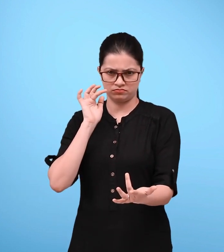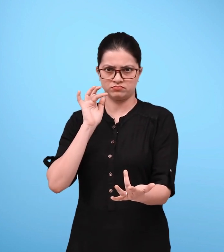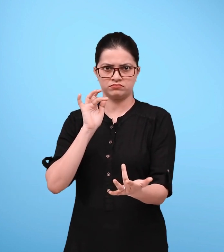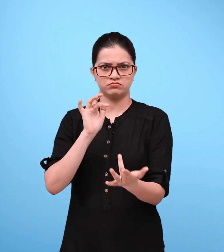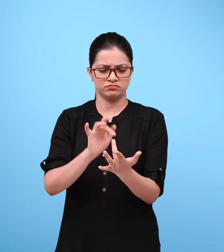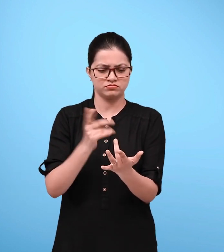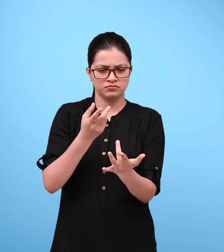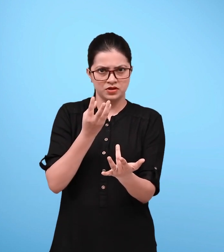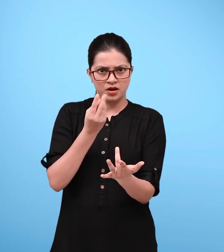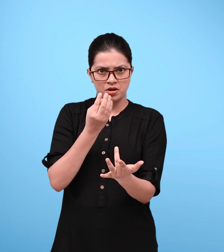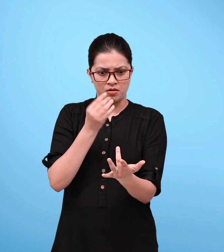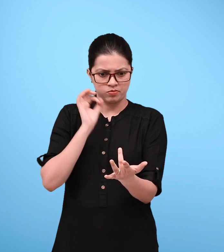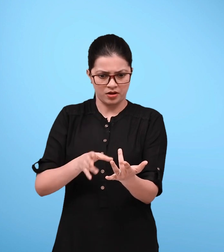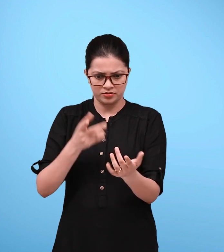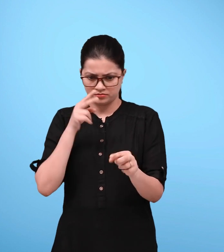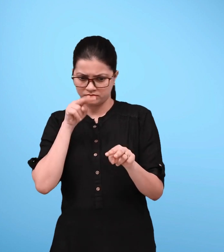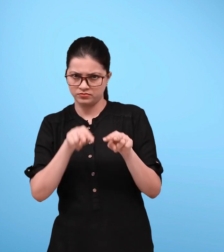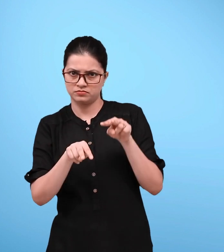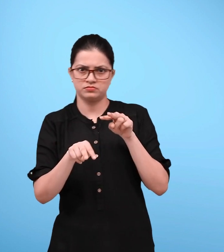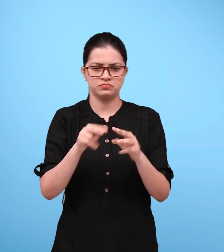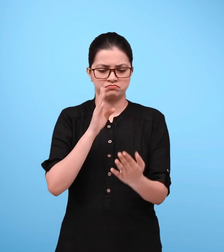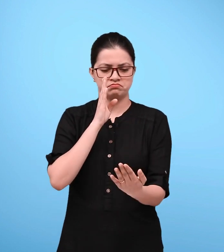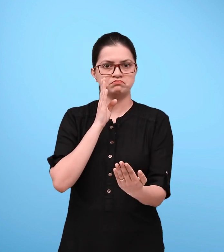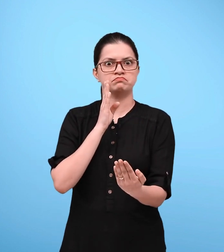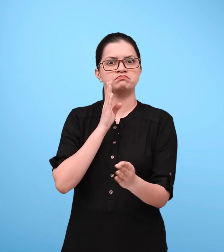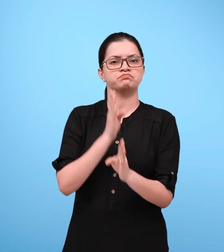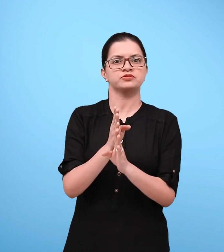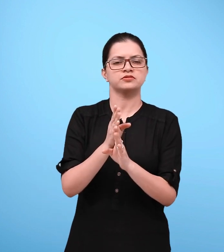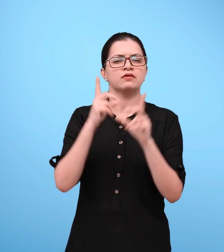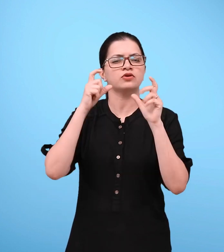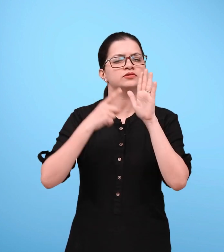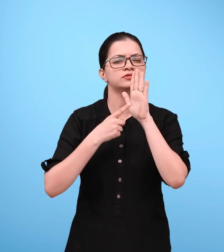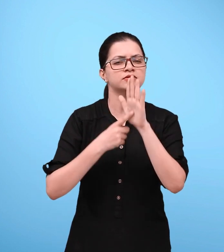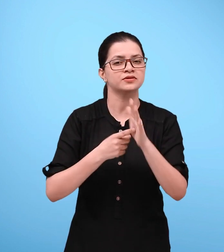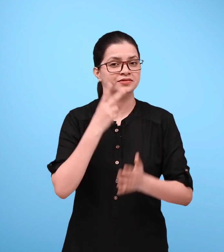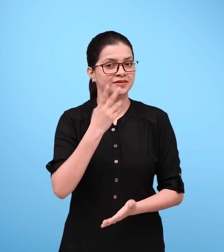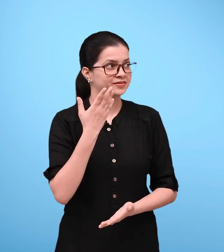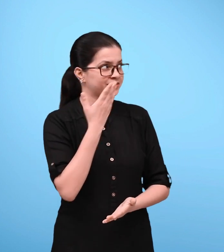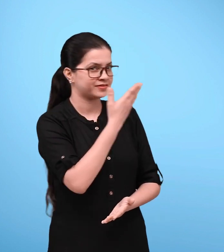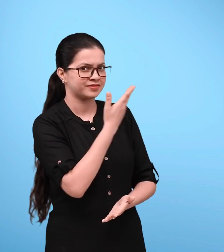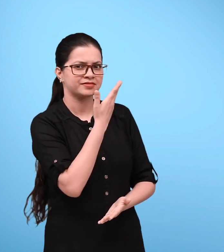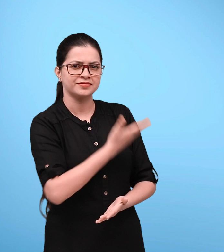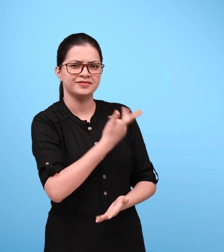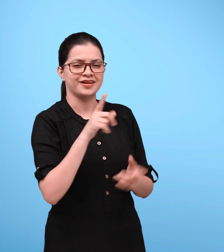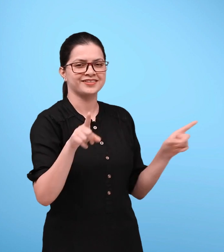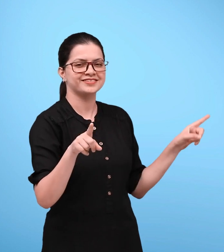Your eye must be exactly in front of the point where the measurement is to be taken as shown in figure 10.9.